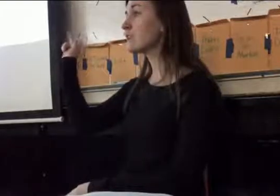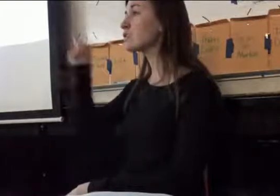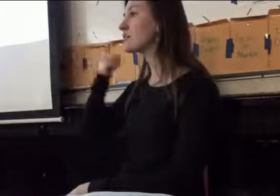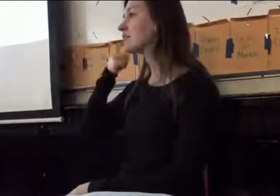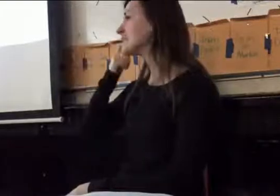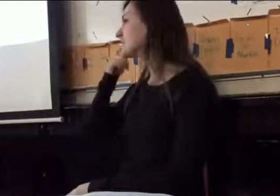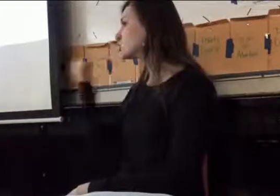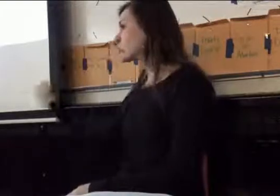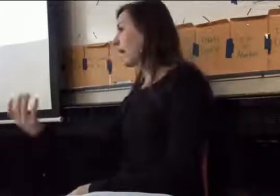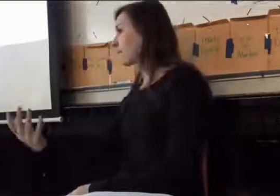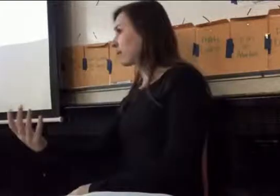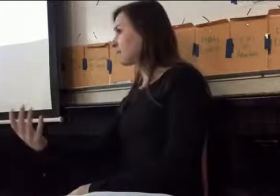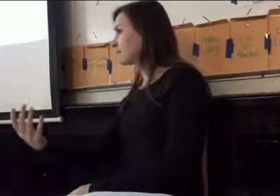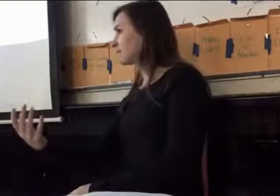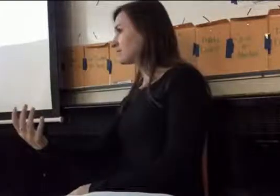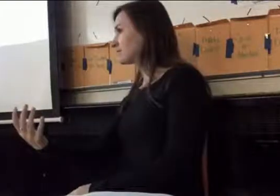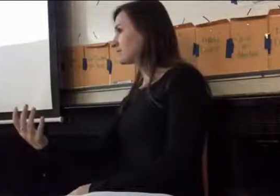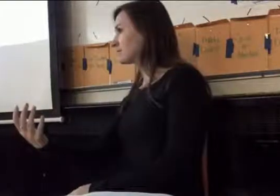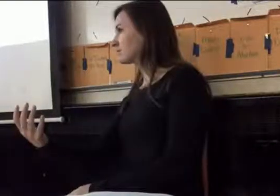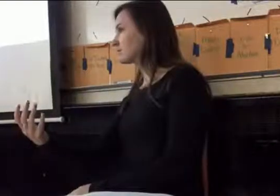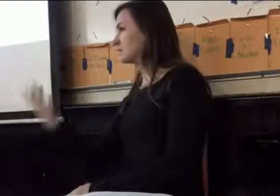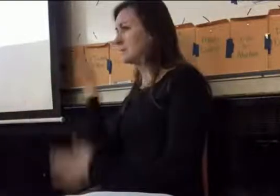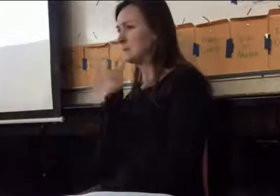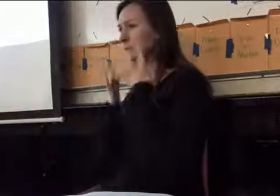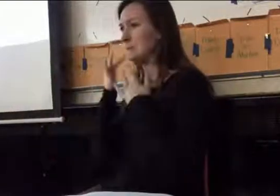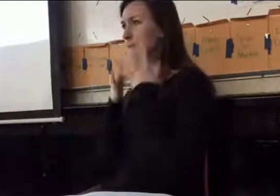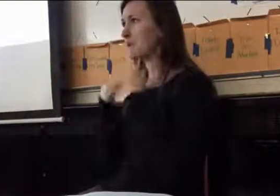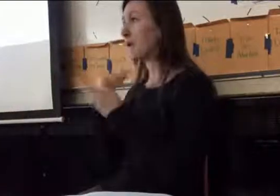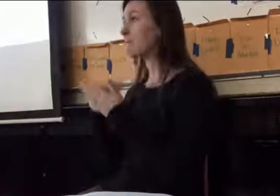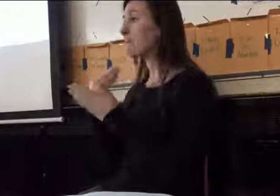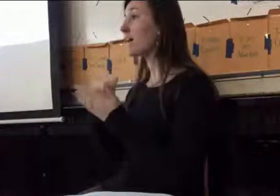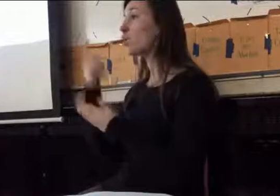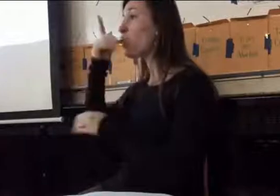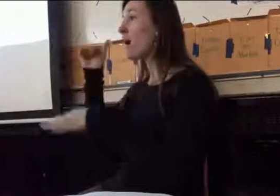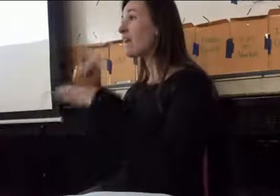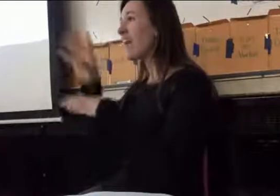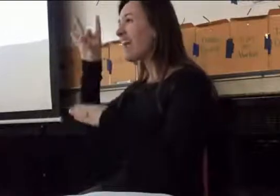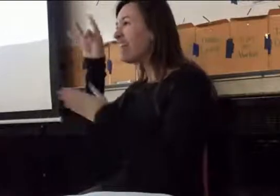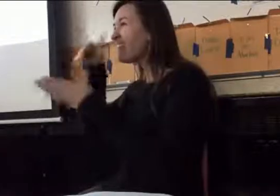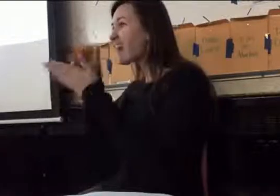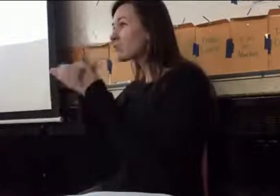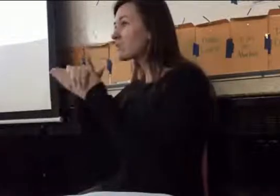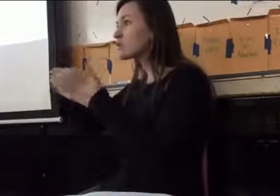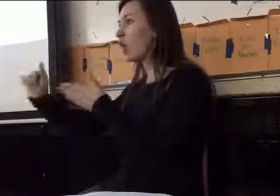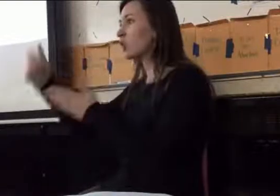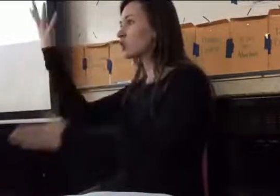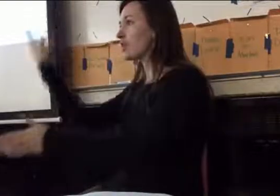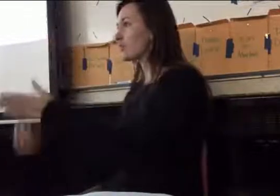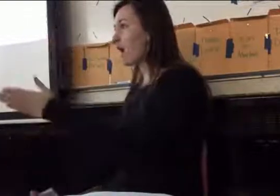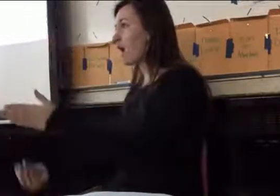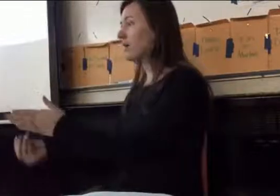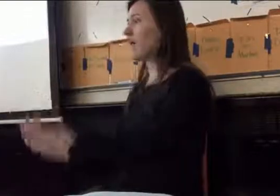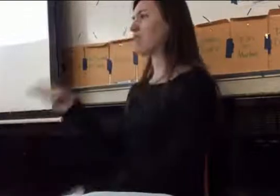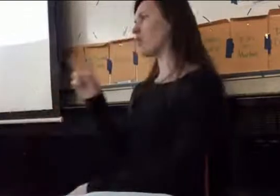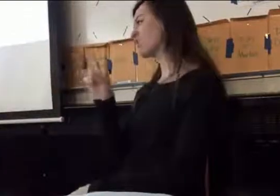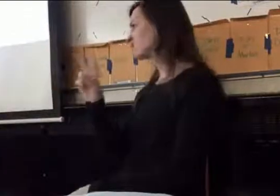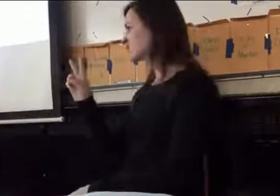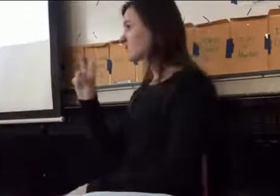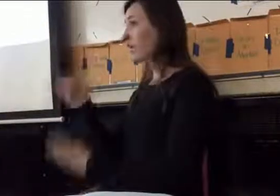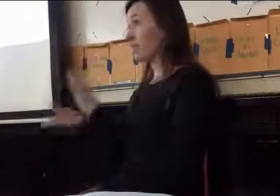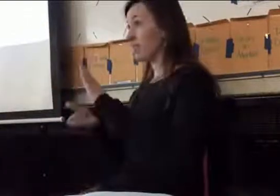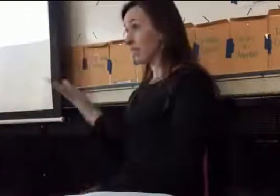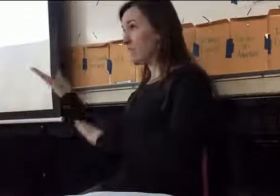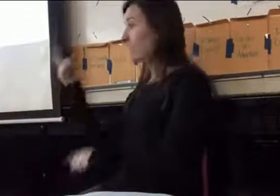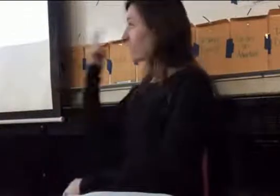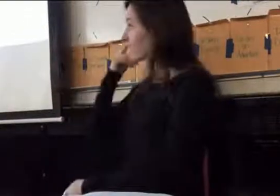on cash. One night, they lost $8,000 in a single night. They were walking out of the casino when they saw this guy that they knew had